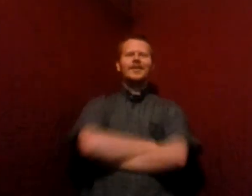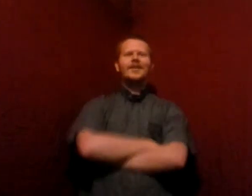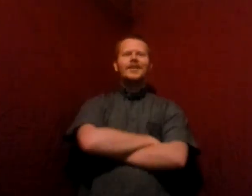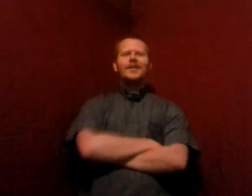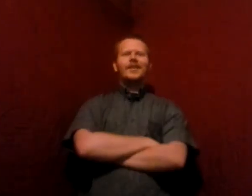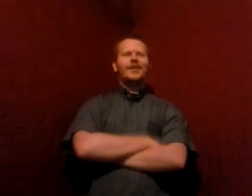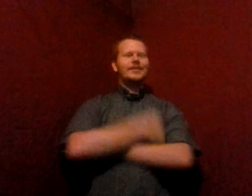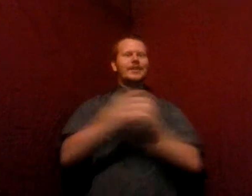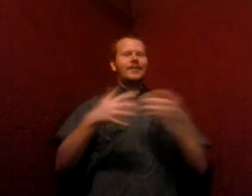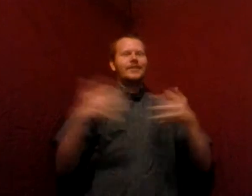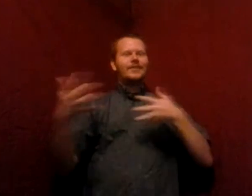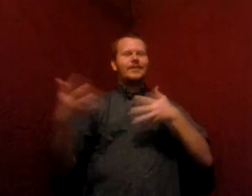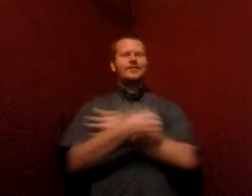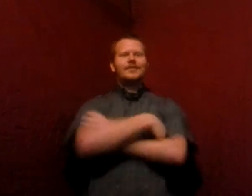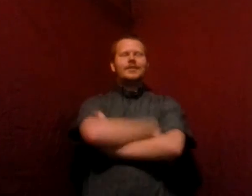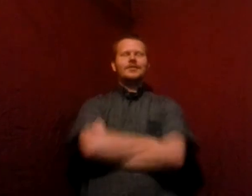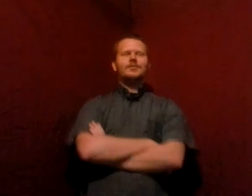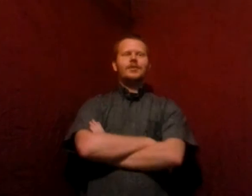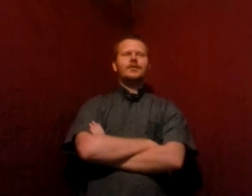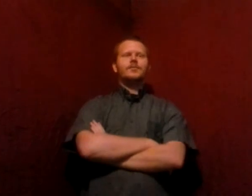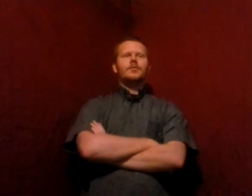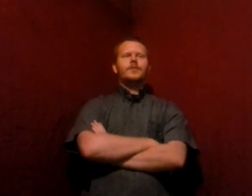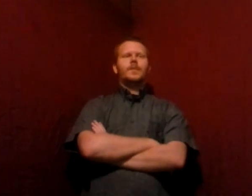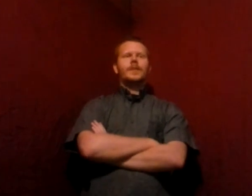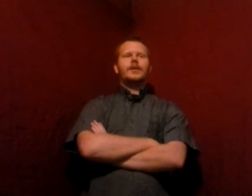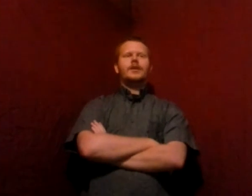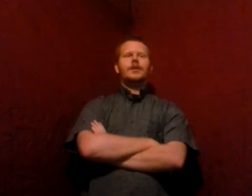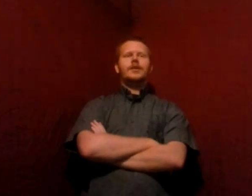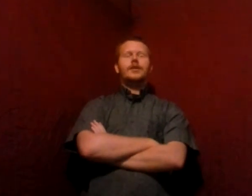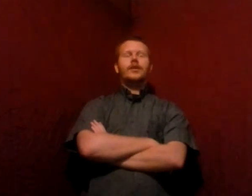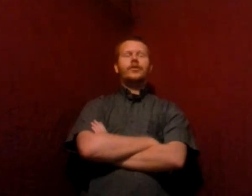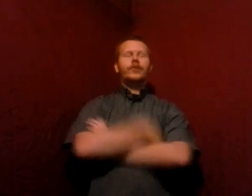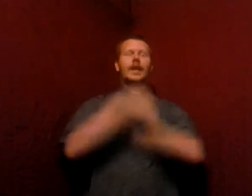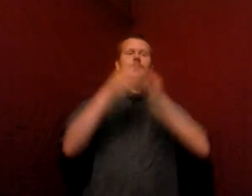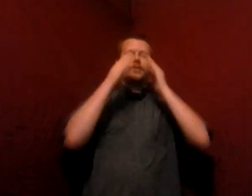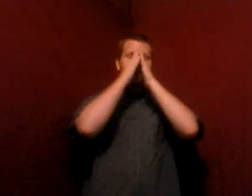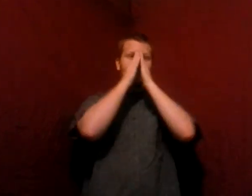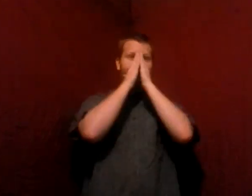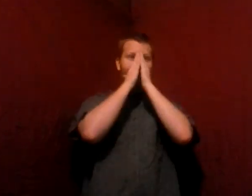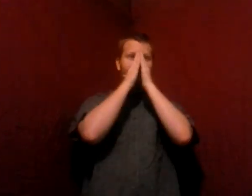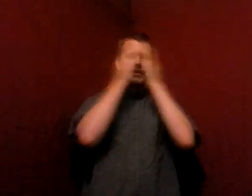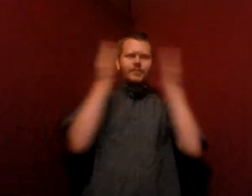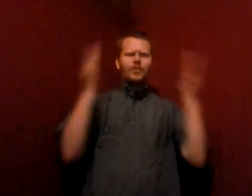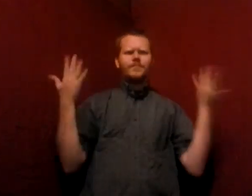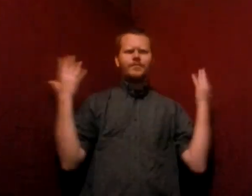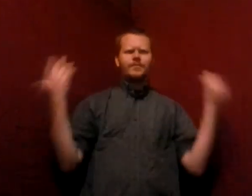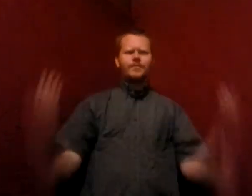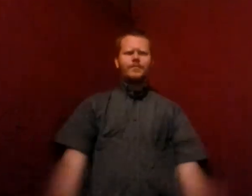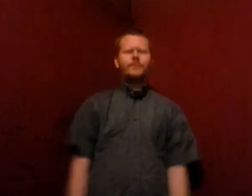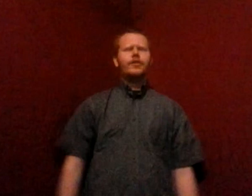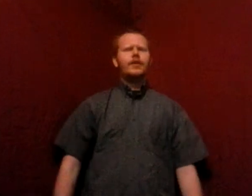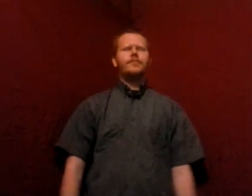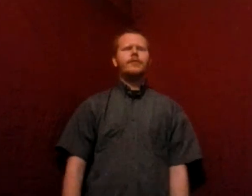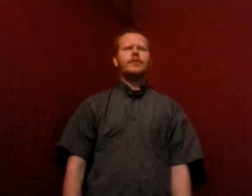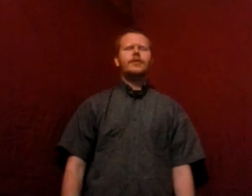you know because i think that's that's his place uh the games are freaking fun it's more freddie fred